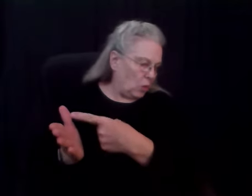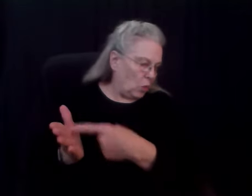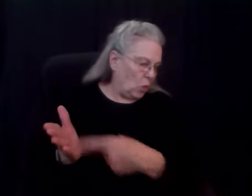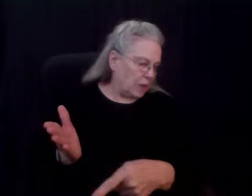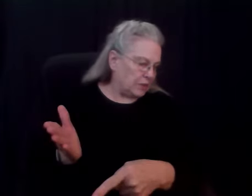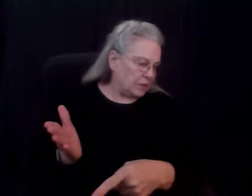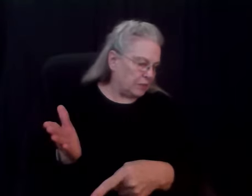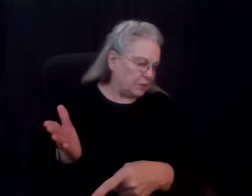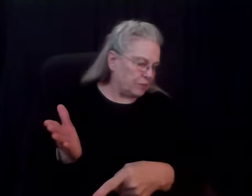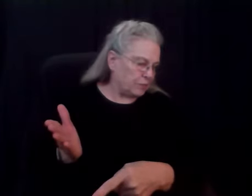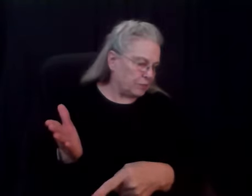What?